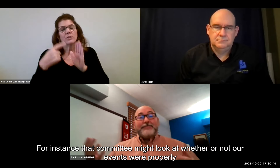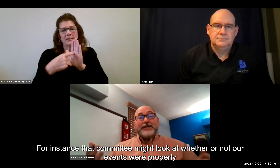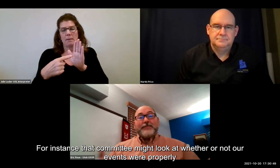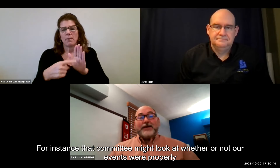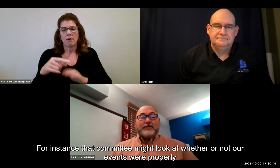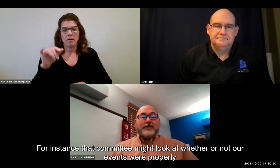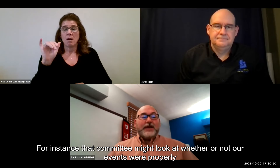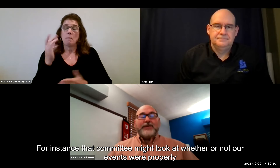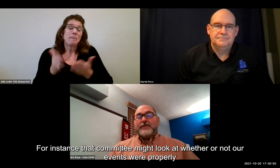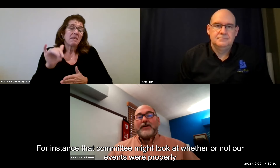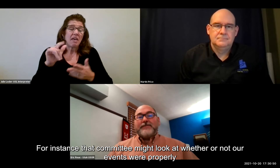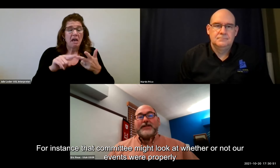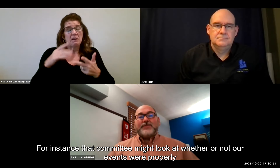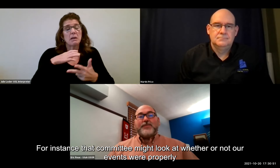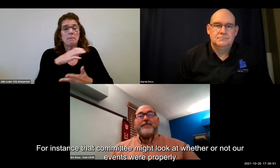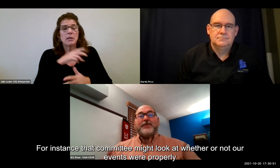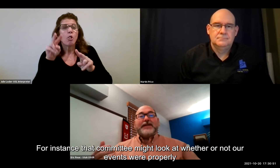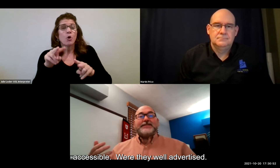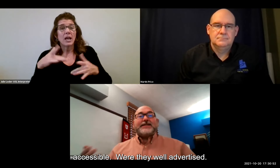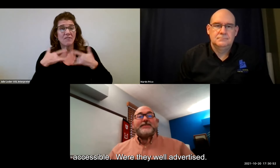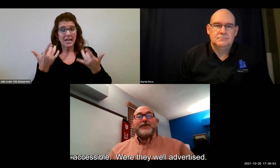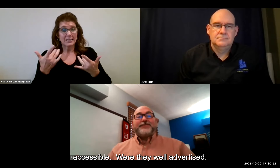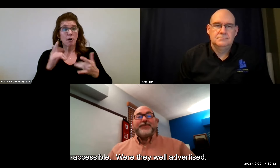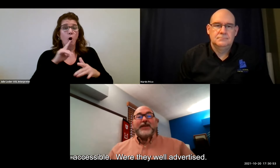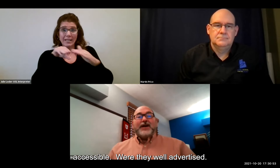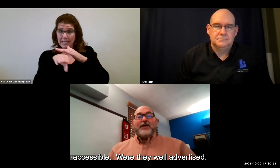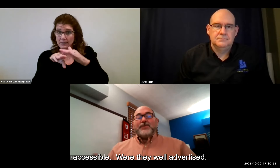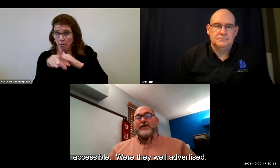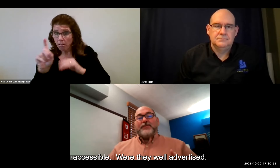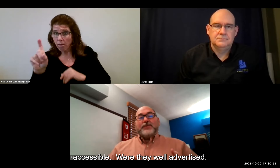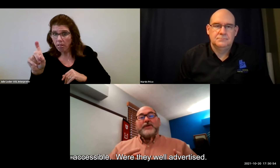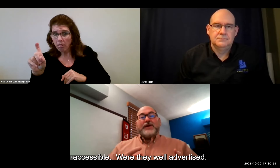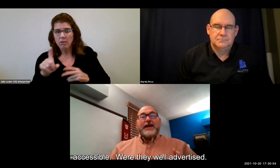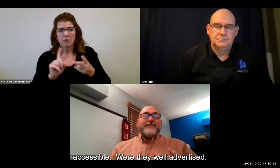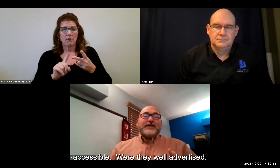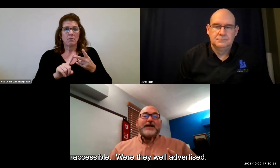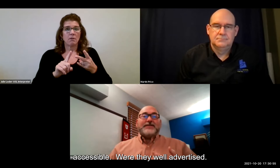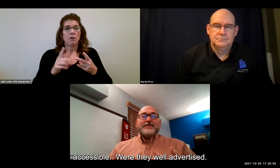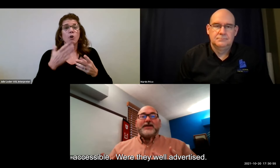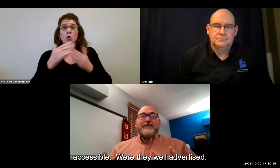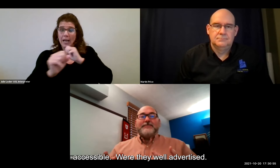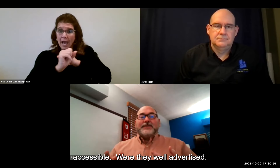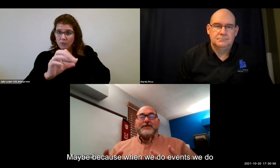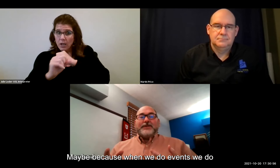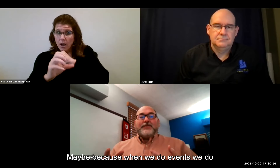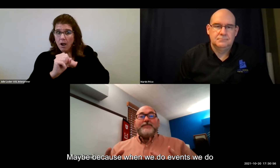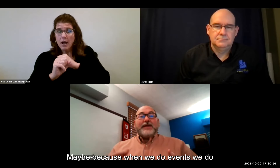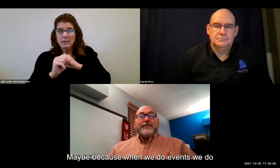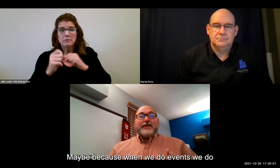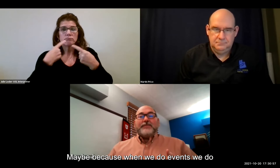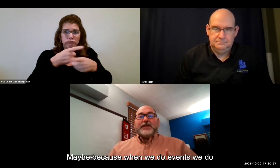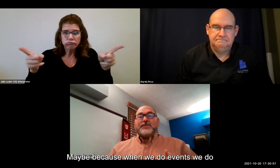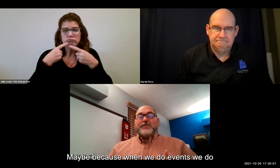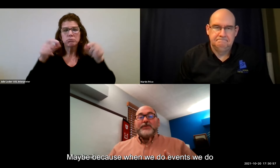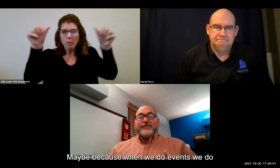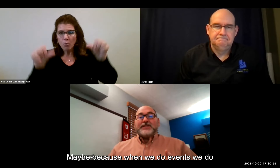that committee might look at whether or not our events were properly accessible. Were they well advertised? You know,